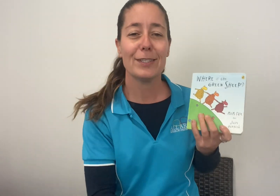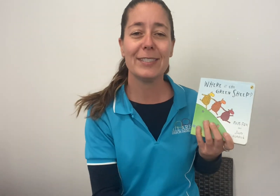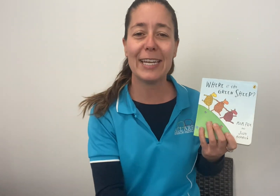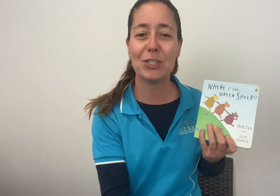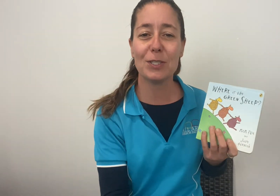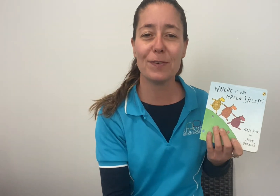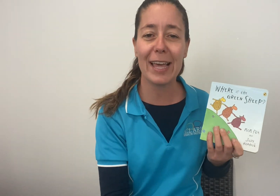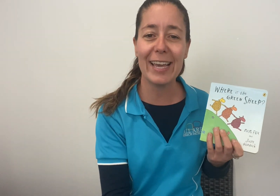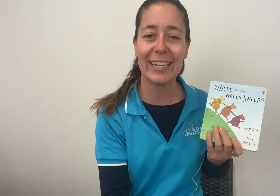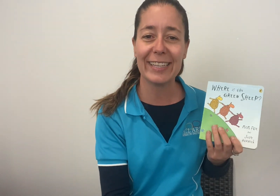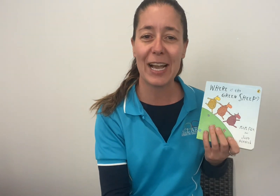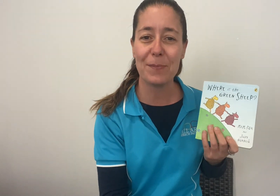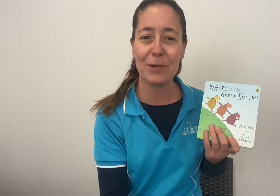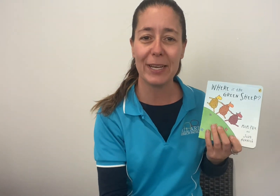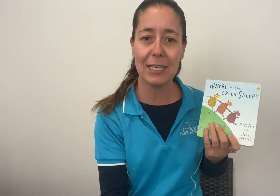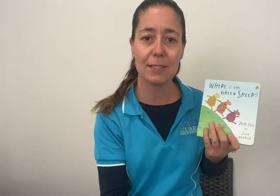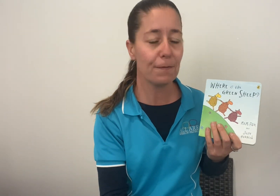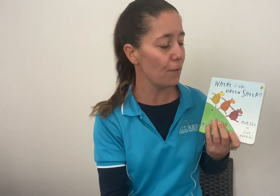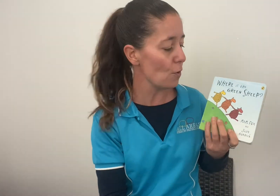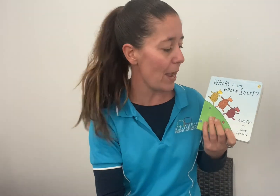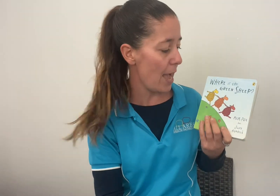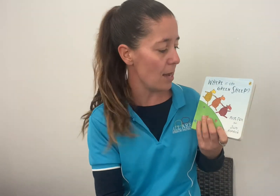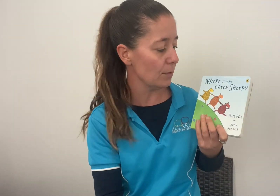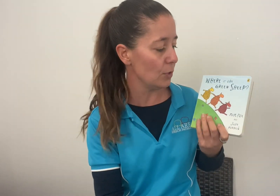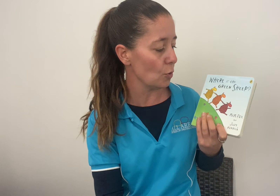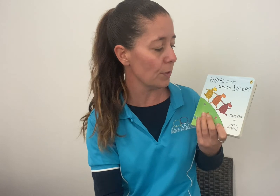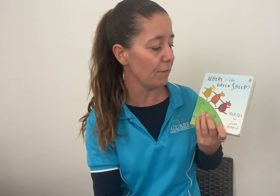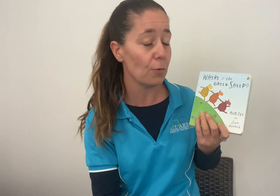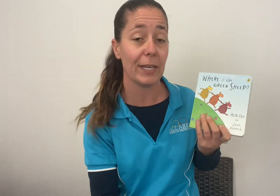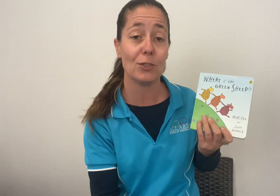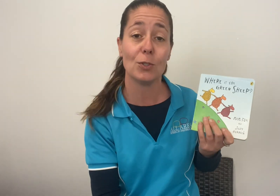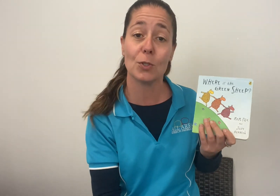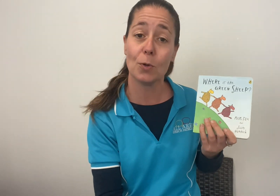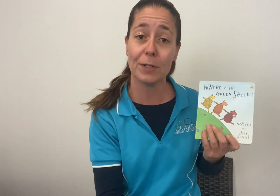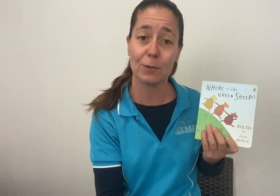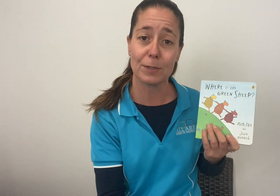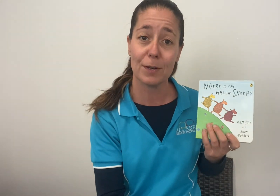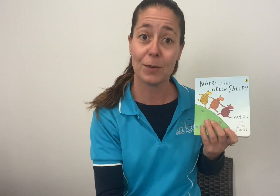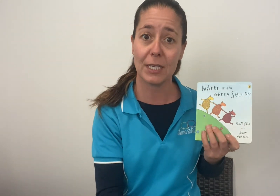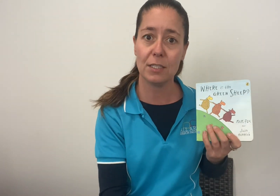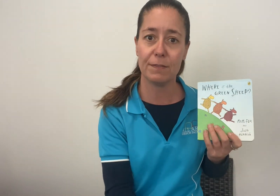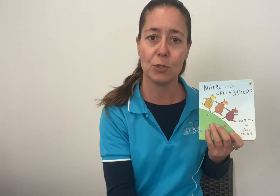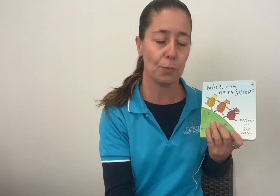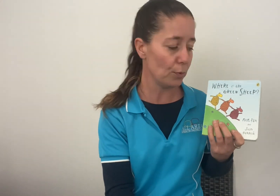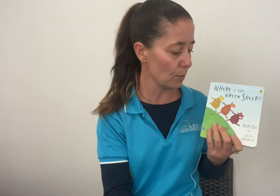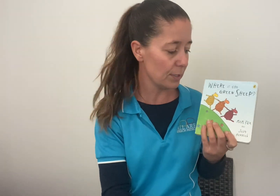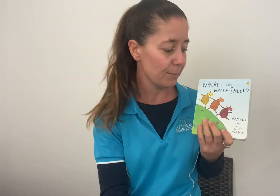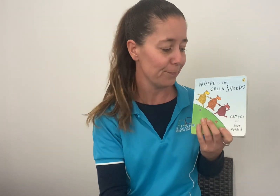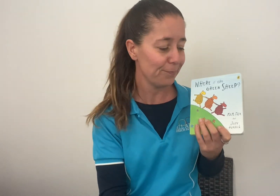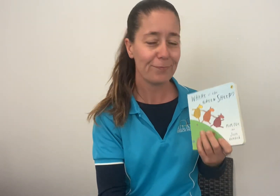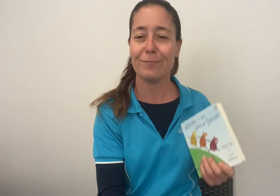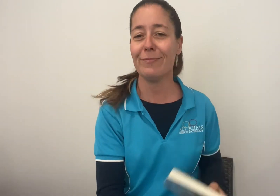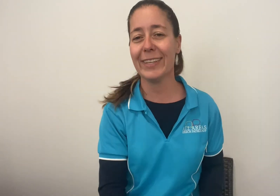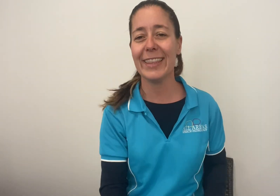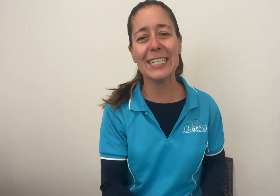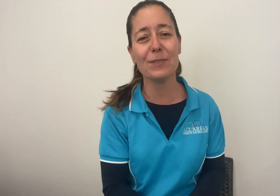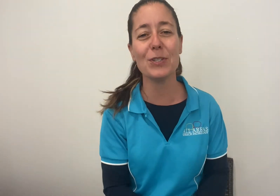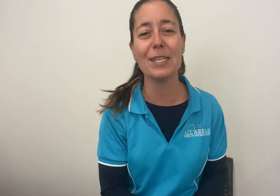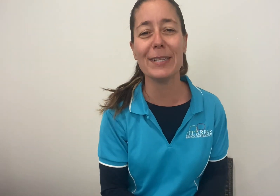stay tuned for that in the coming weeks for our Story of the Week tutorials on individual books. Thanks for joining me